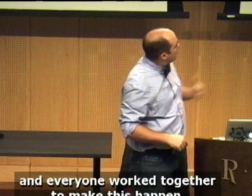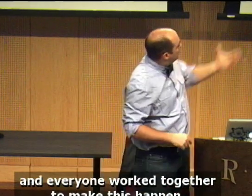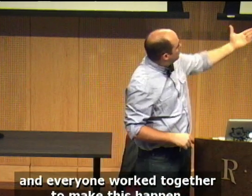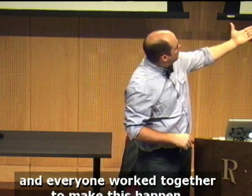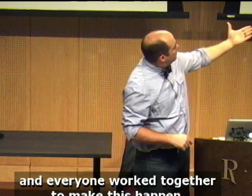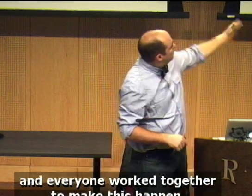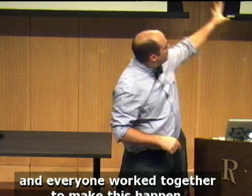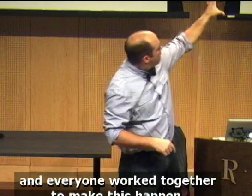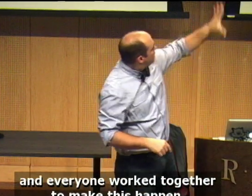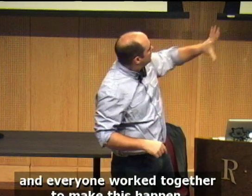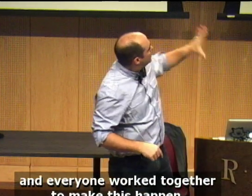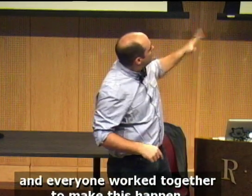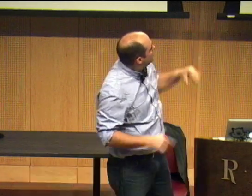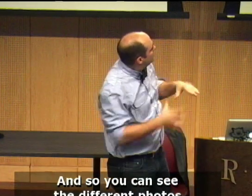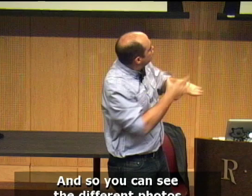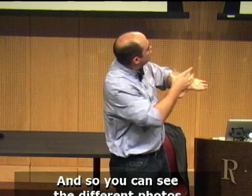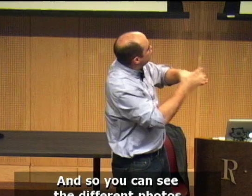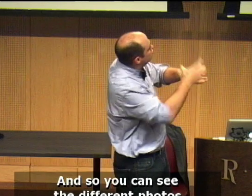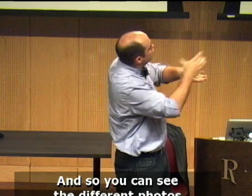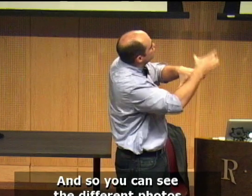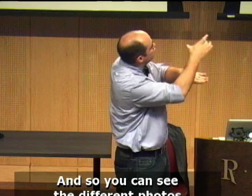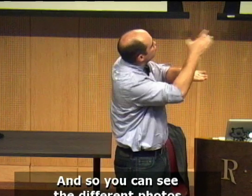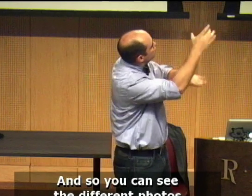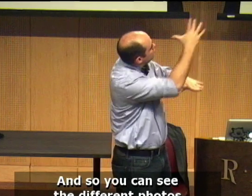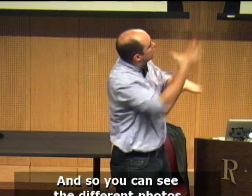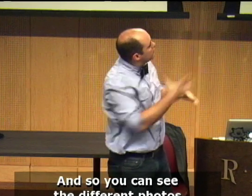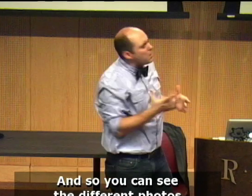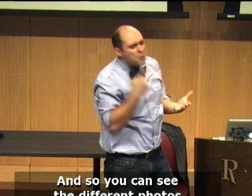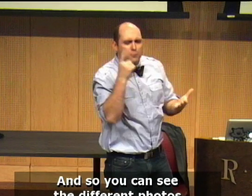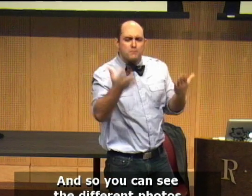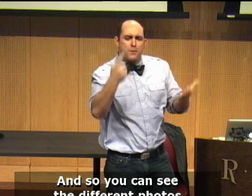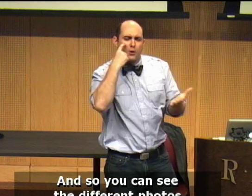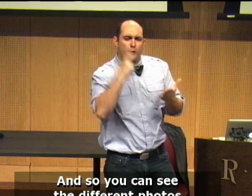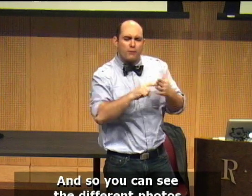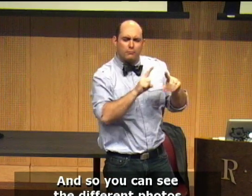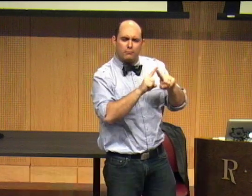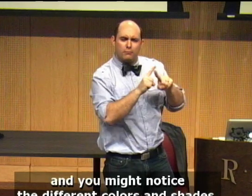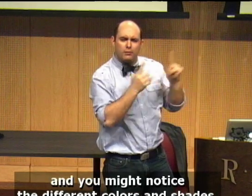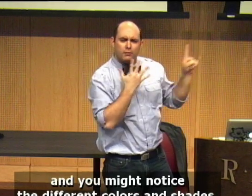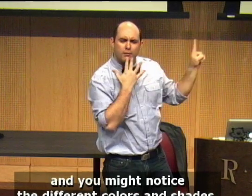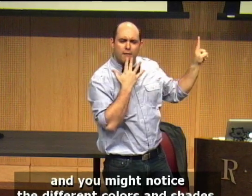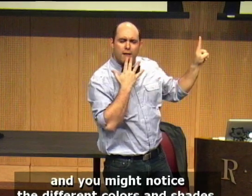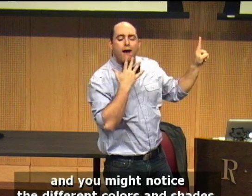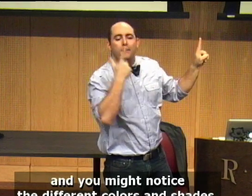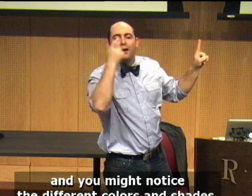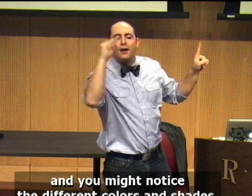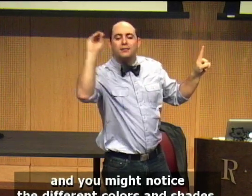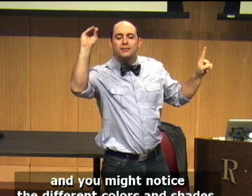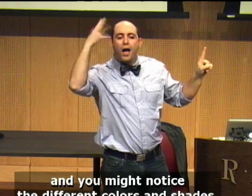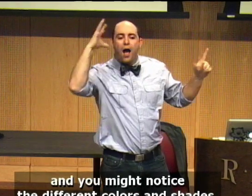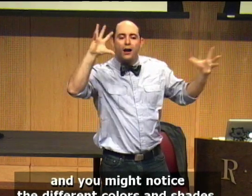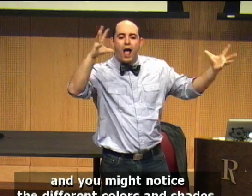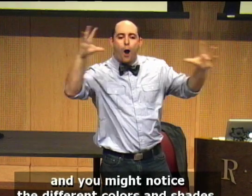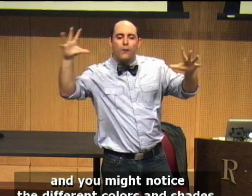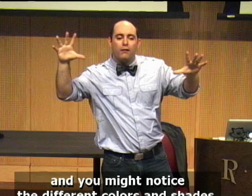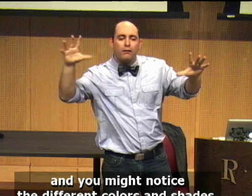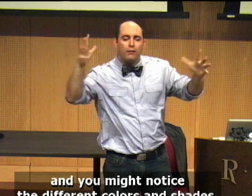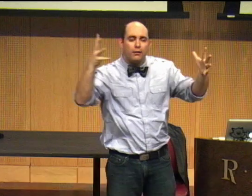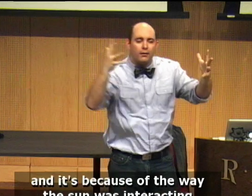happen. And so you can see the different photos, and you might notice the different colors and shades, and it's because